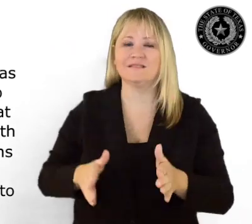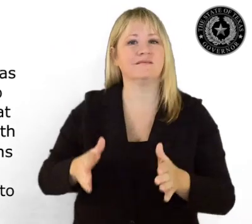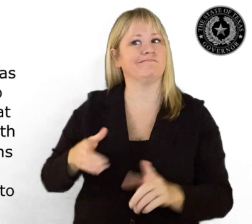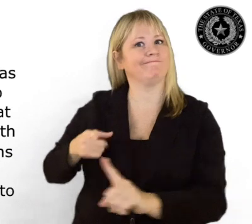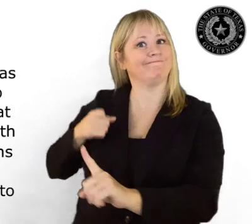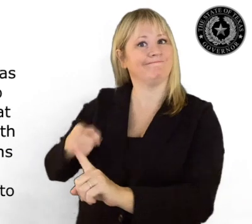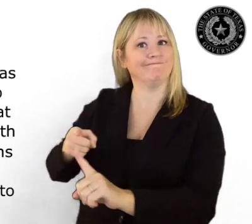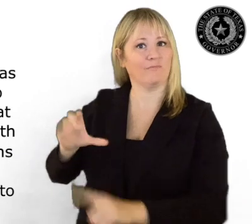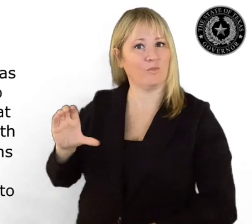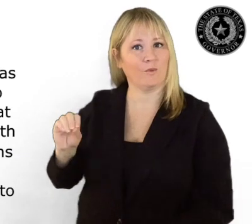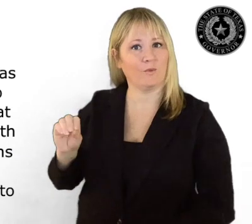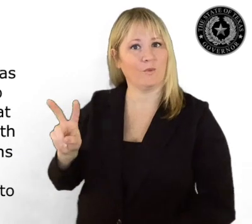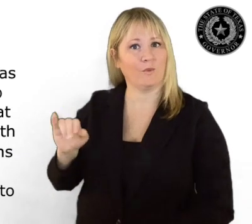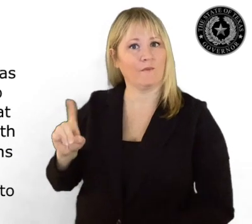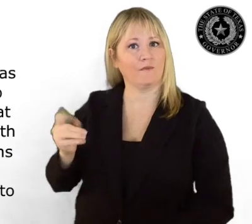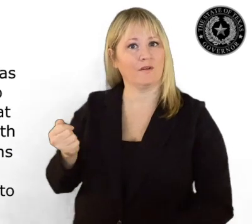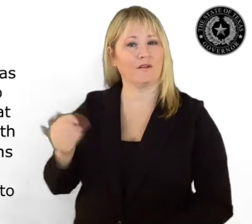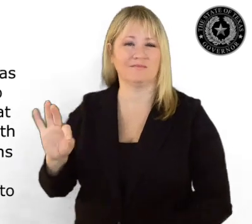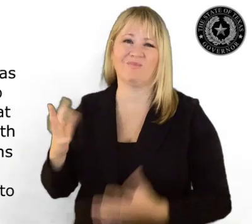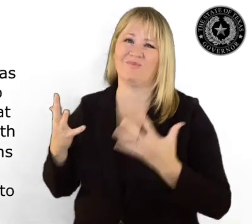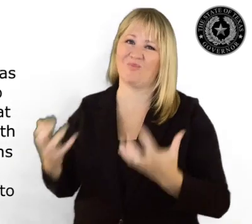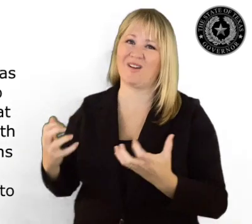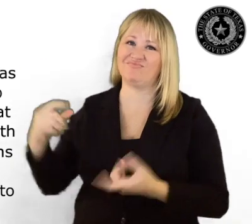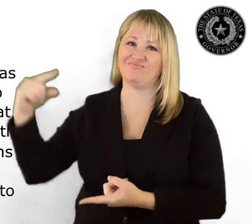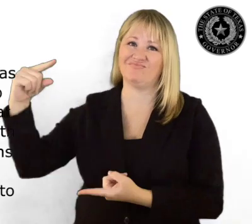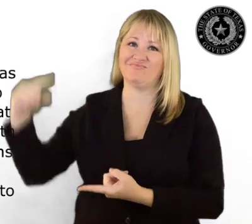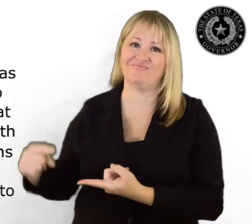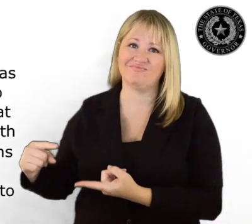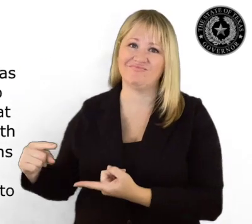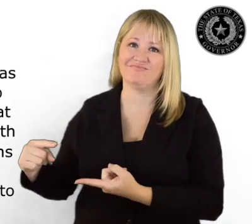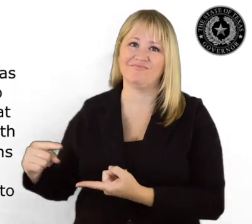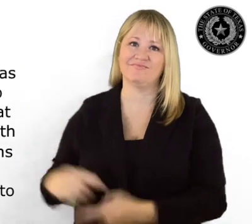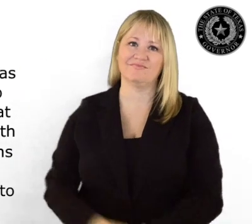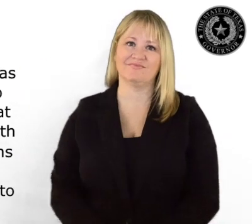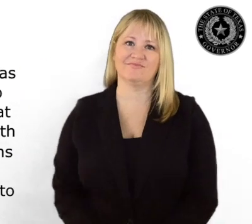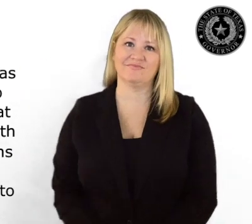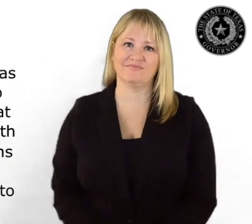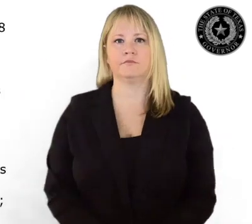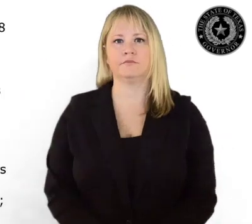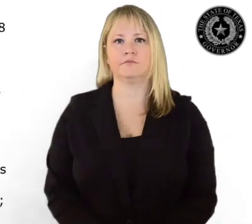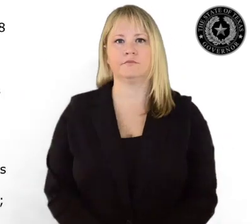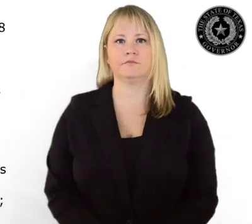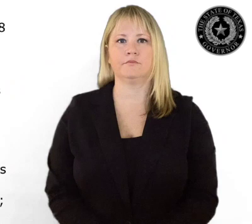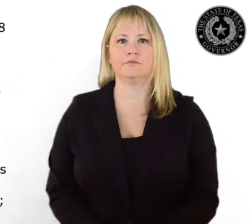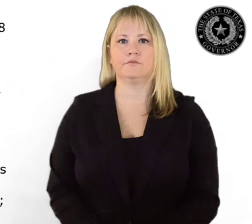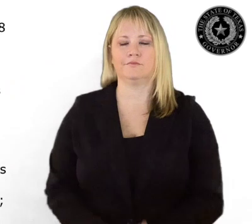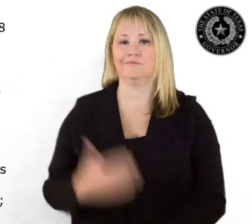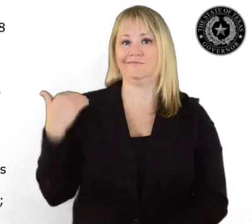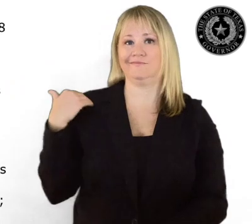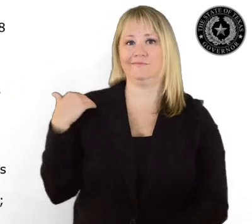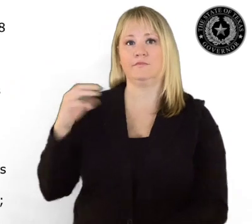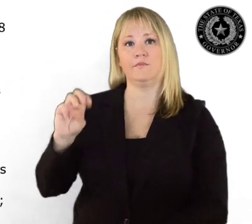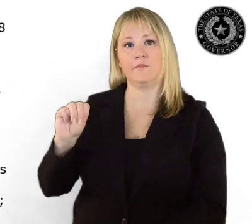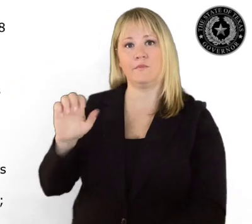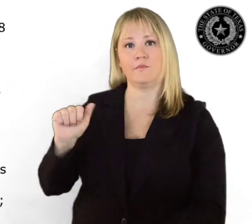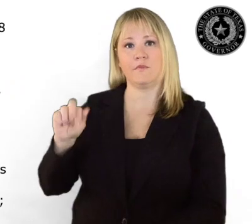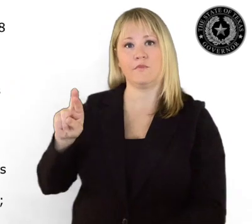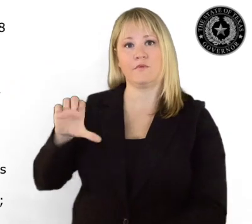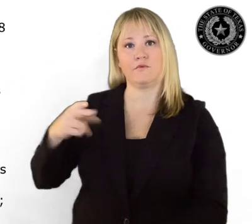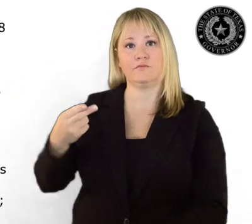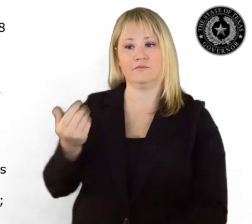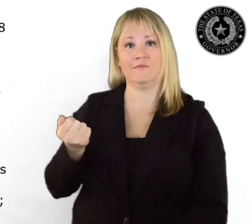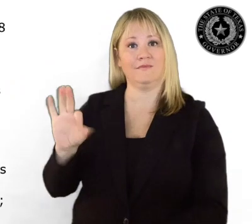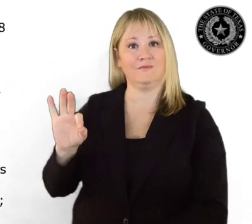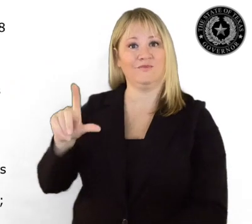the health and safety of Texans and ensuring an effective response to this disaster, and whereas, I